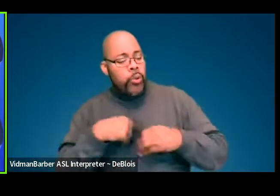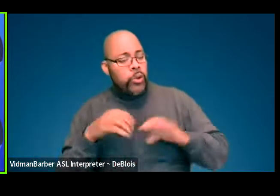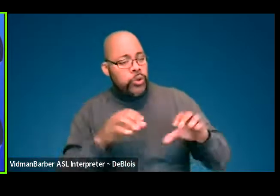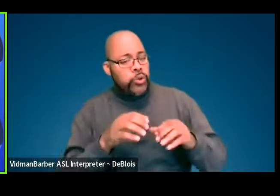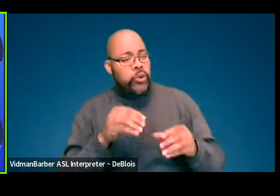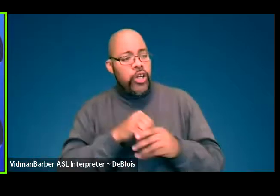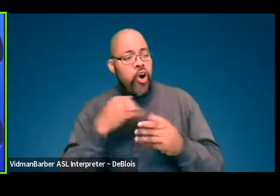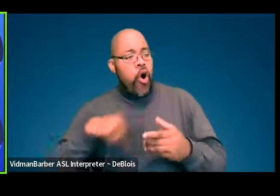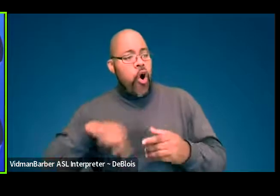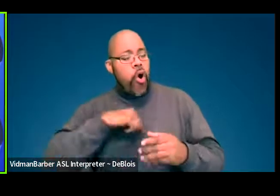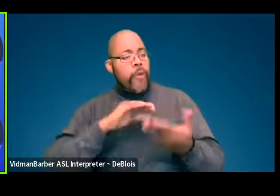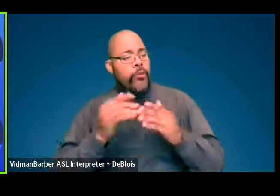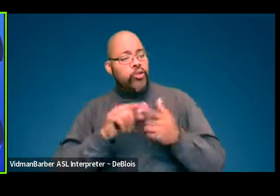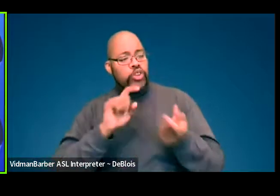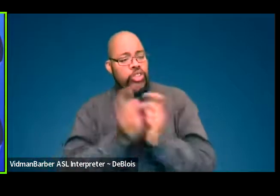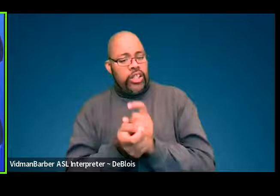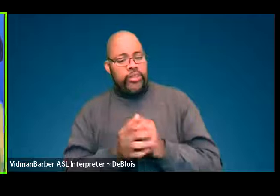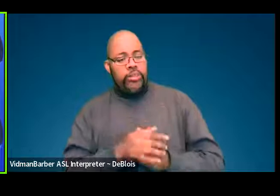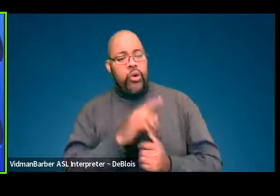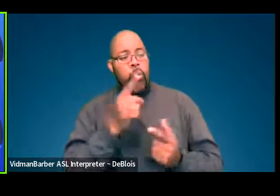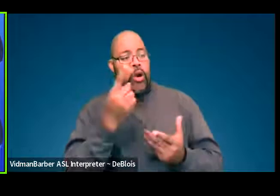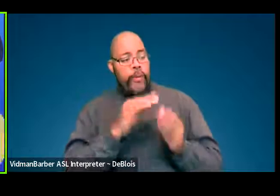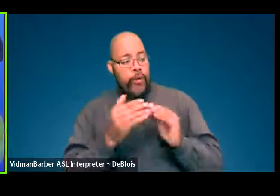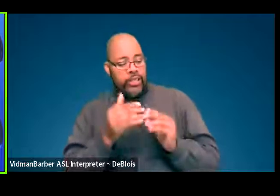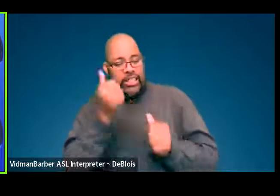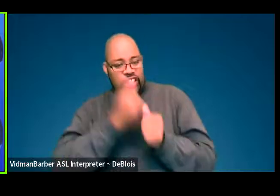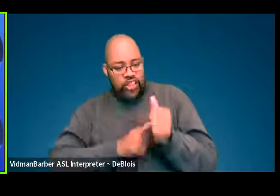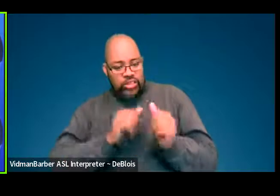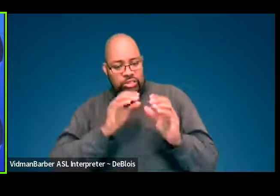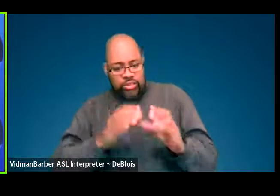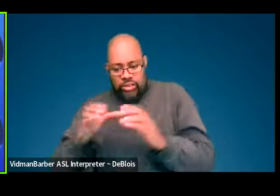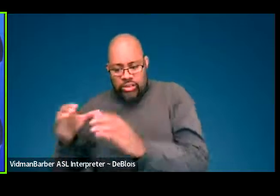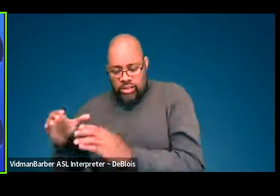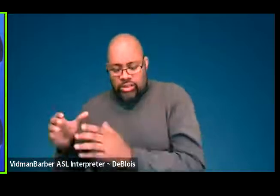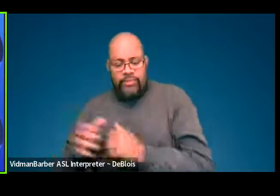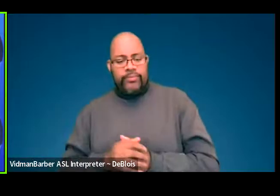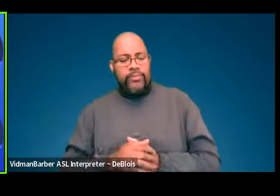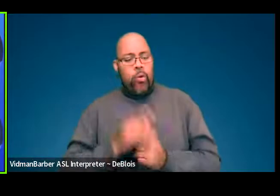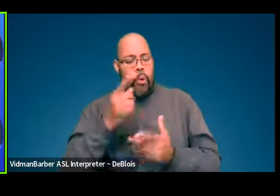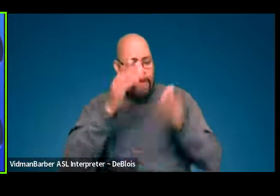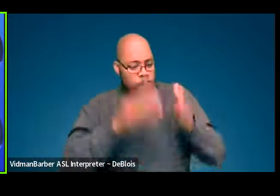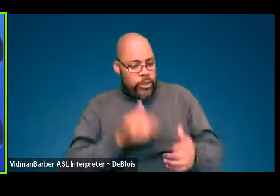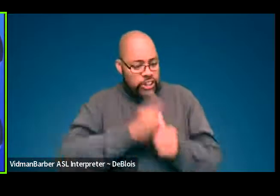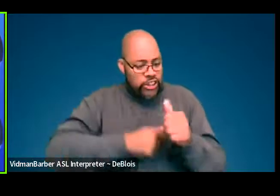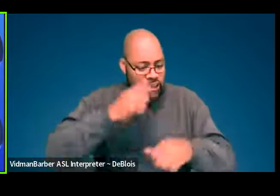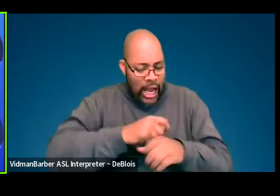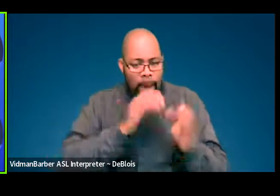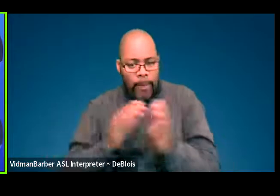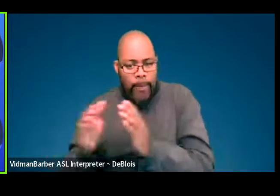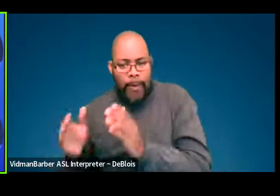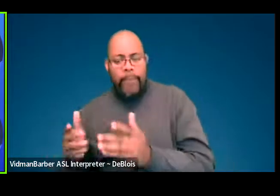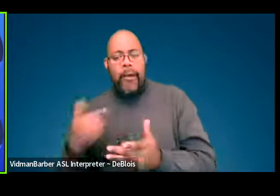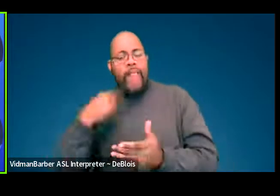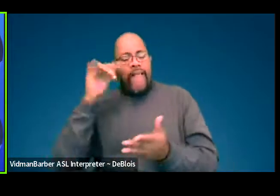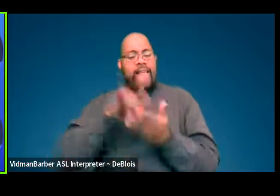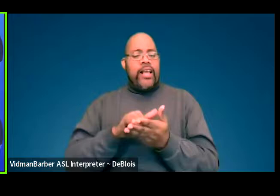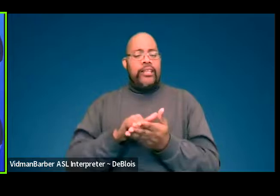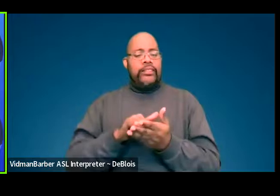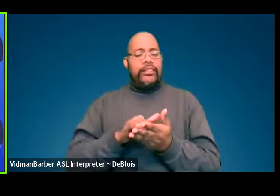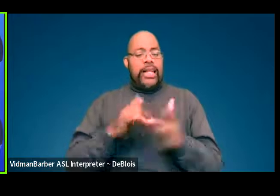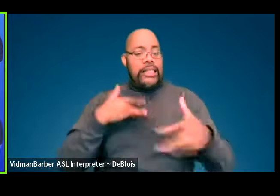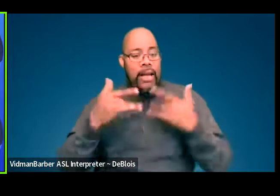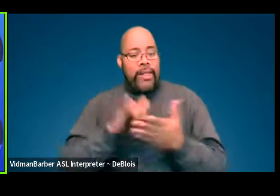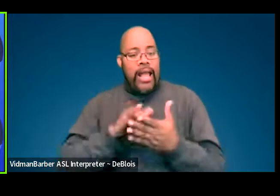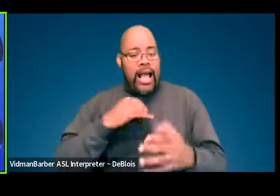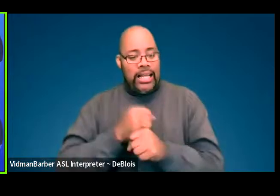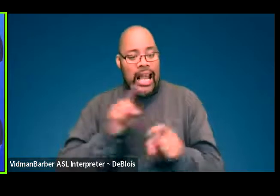do in our communities to change it? One community at a time, one movement at a time, one person at a time. And so I think that's the excitement